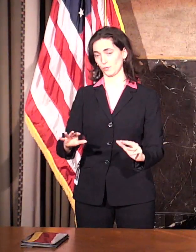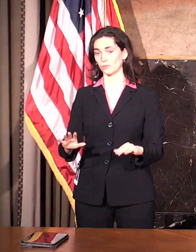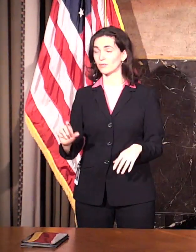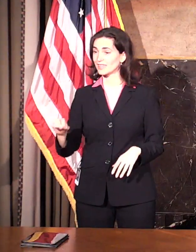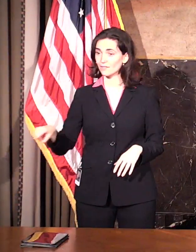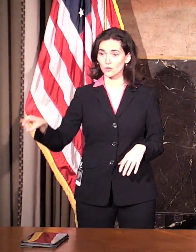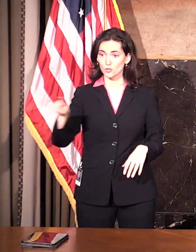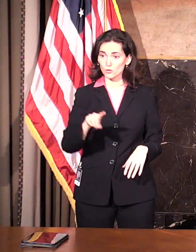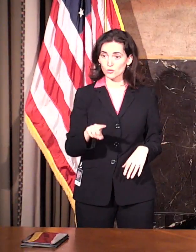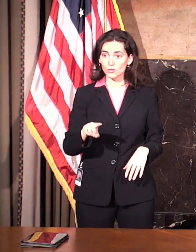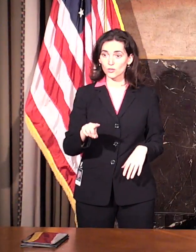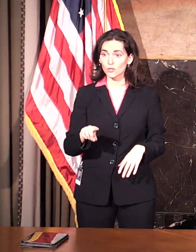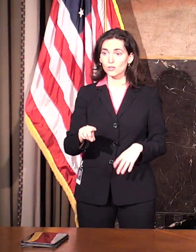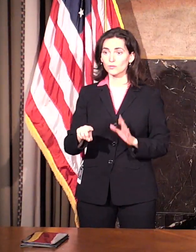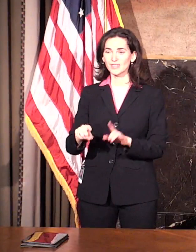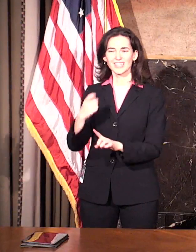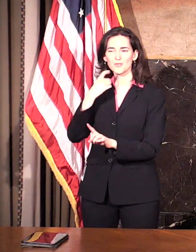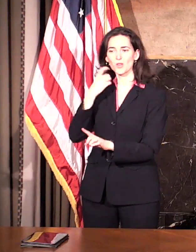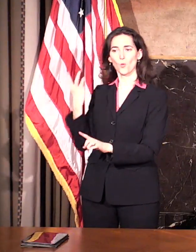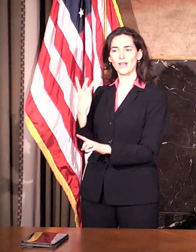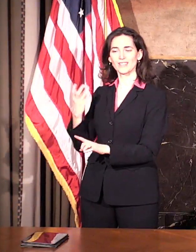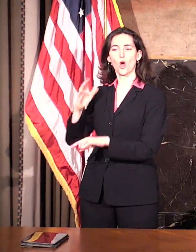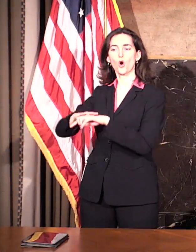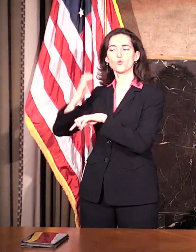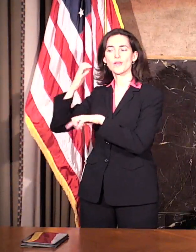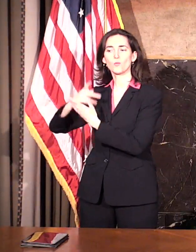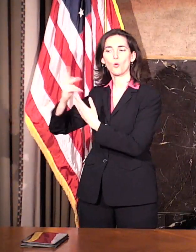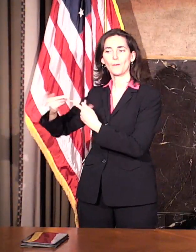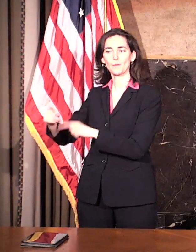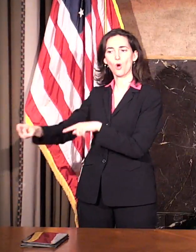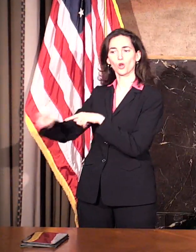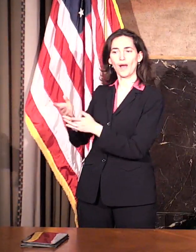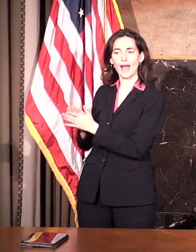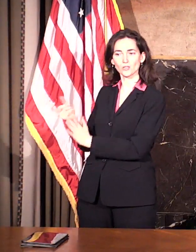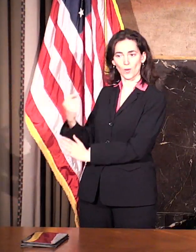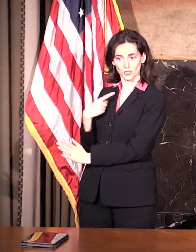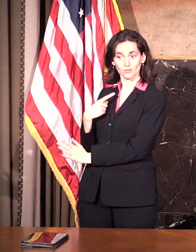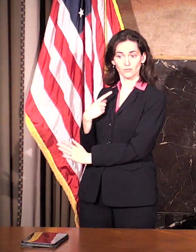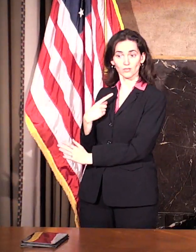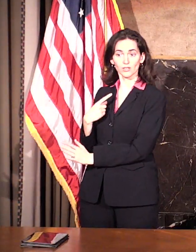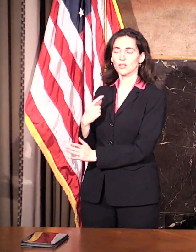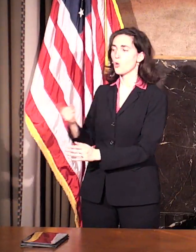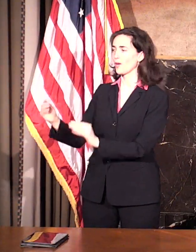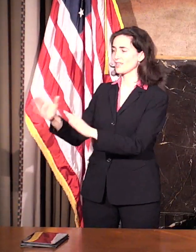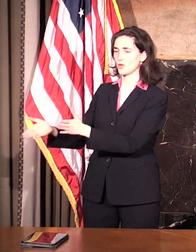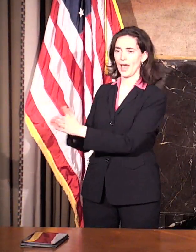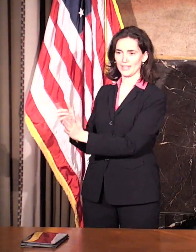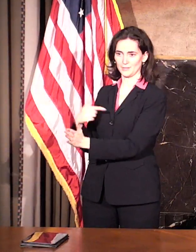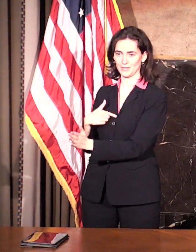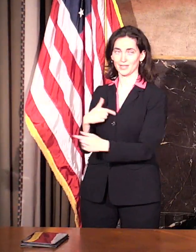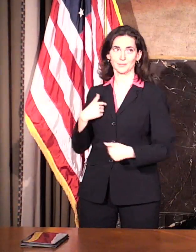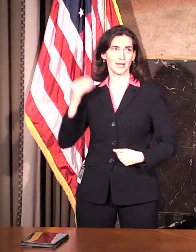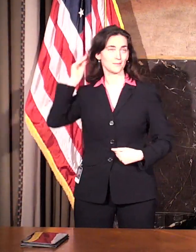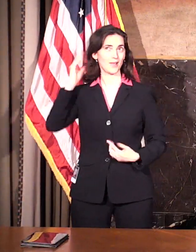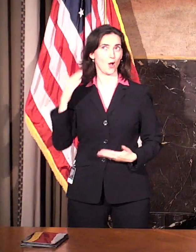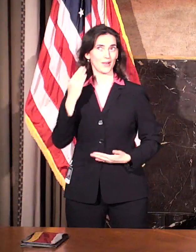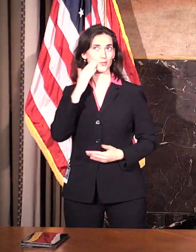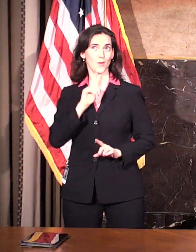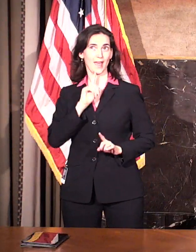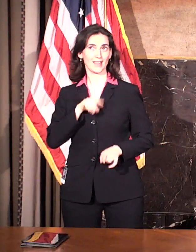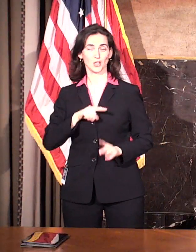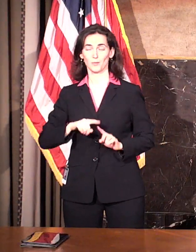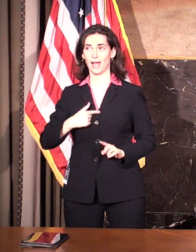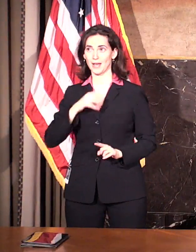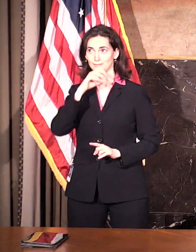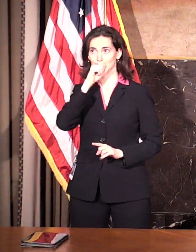got a call from a teacher on my radio program on Wednesday asking about this, and of course I knew the answer, but I wasn't making